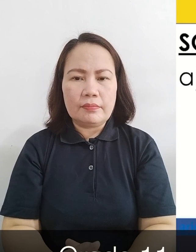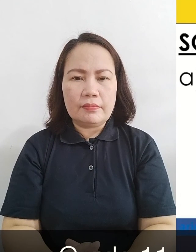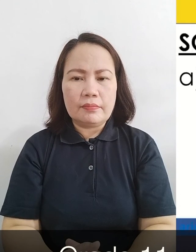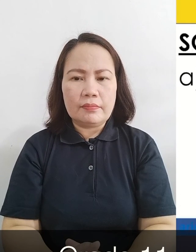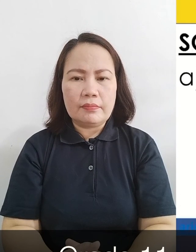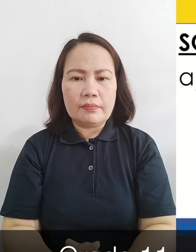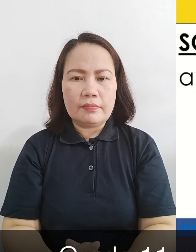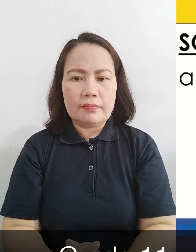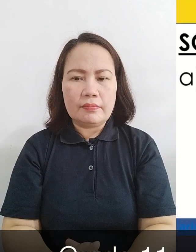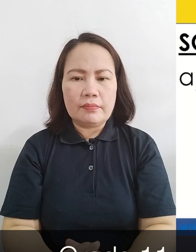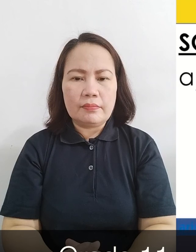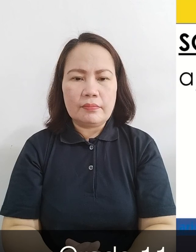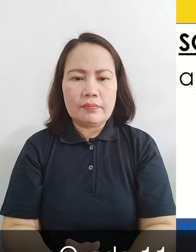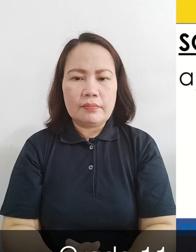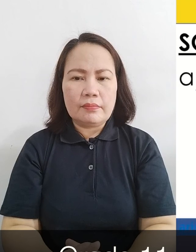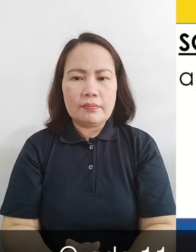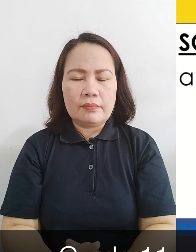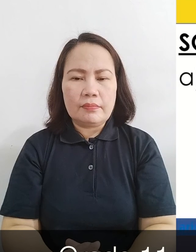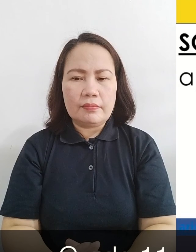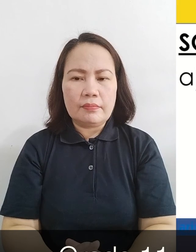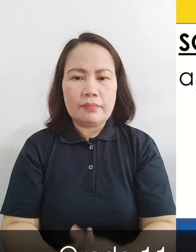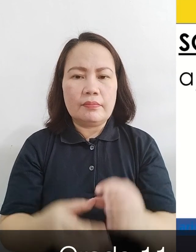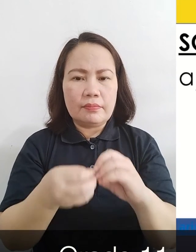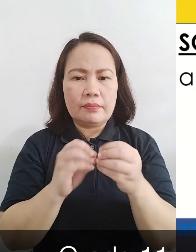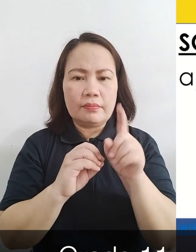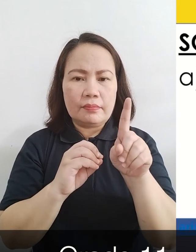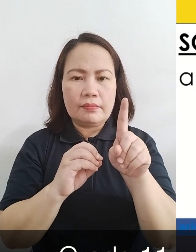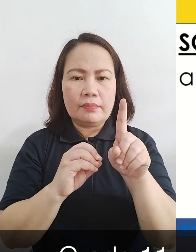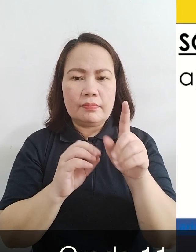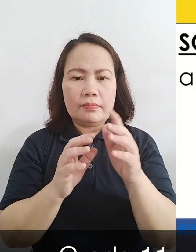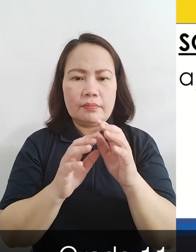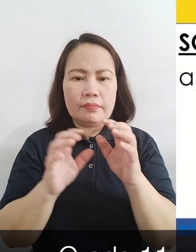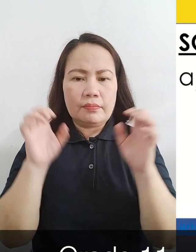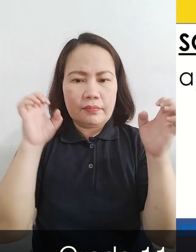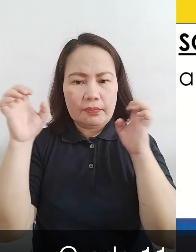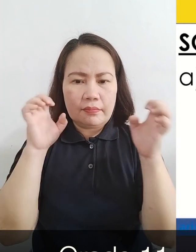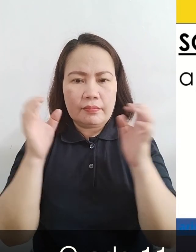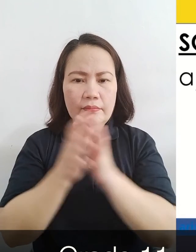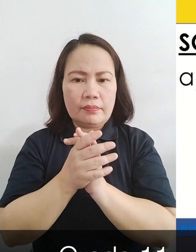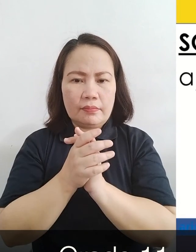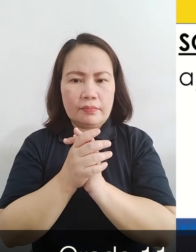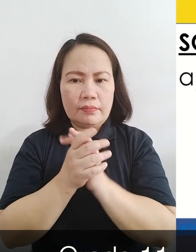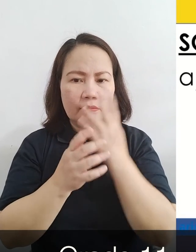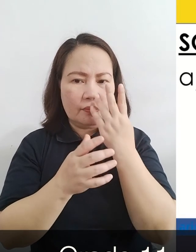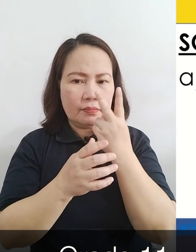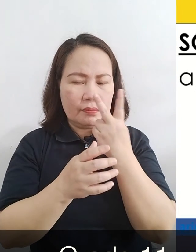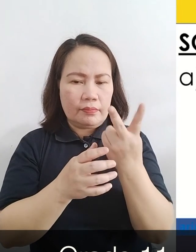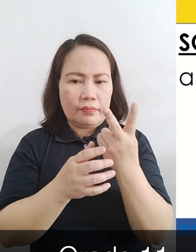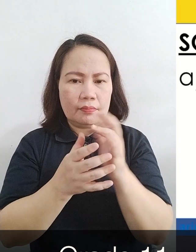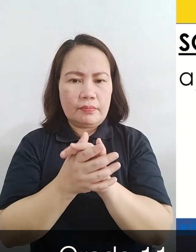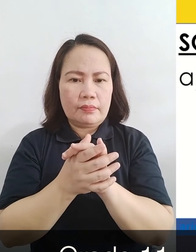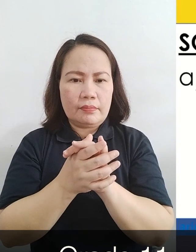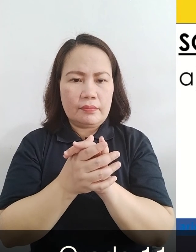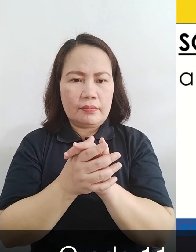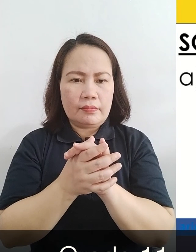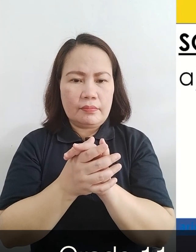natin yung practice exercises 1. So the answer will be x squared